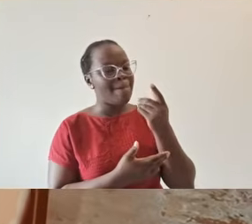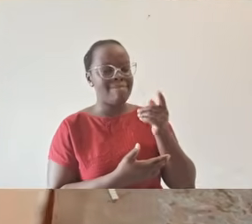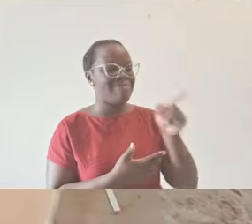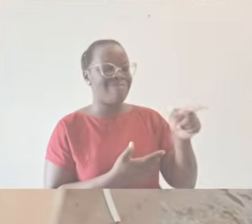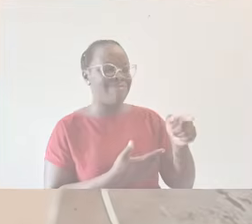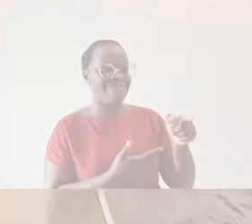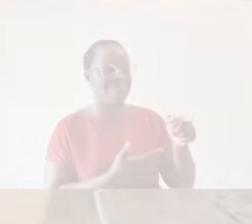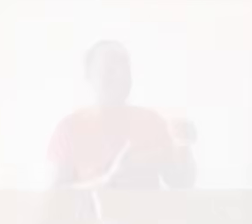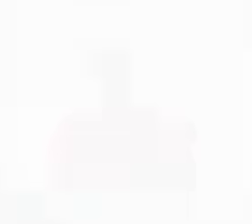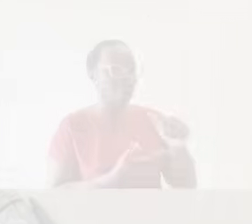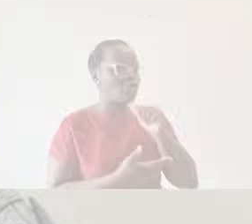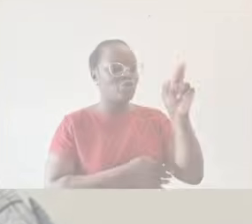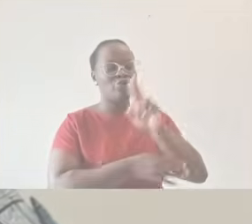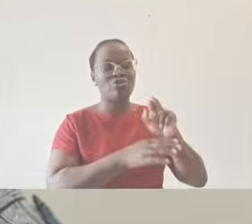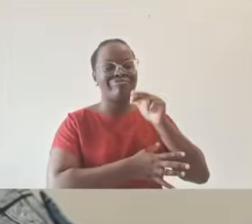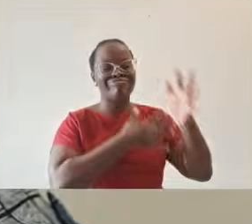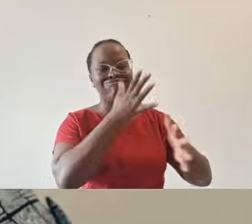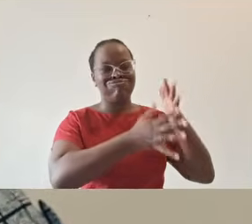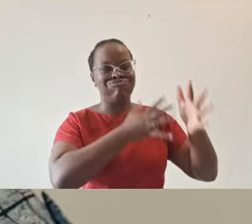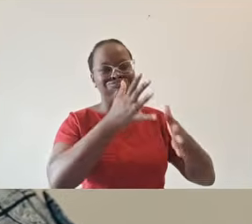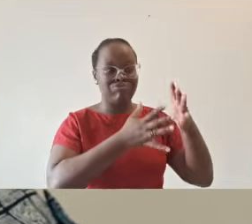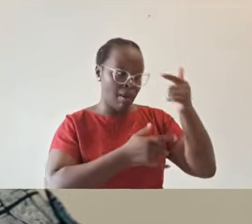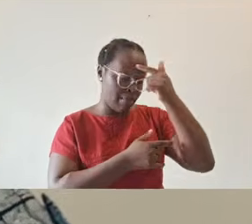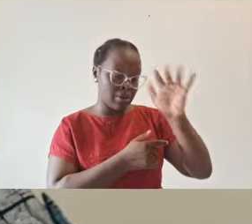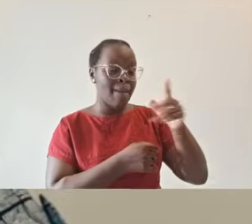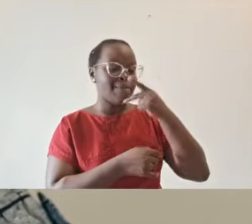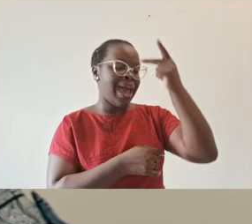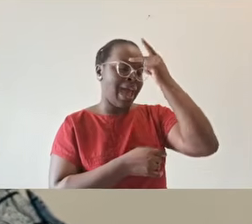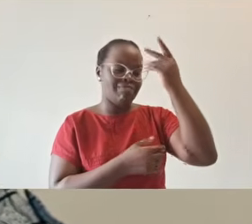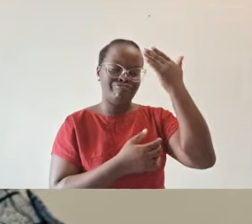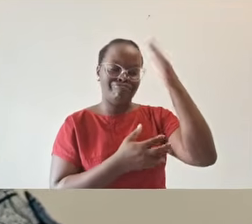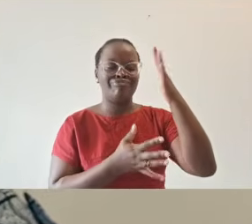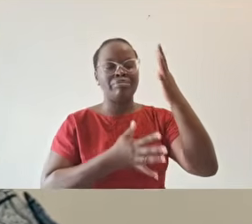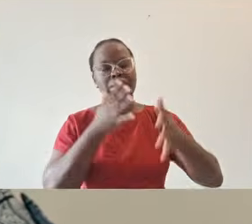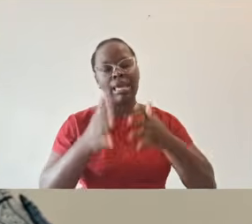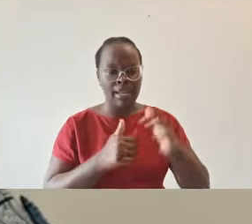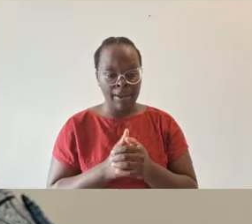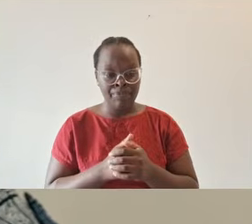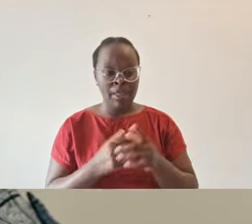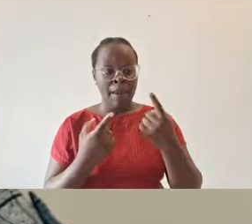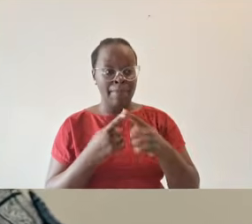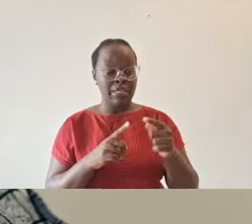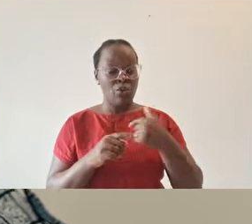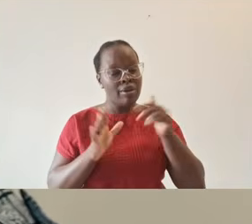not signers. They also mingle with other peers who do not use sign language. But we do encourage